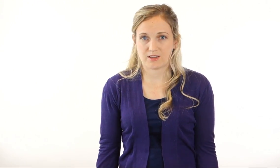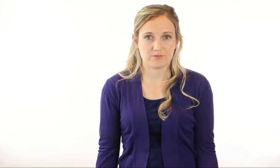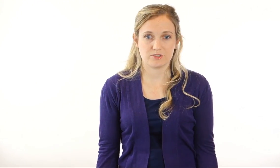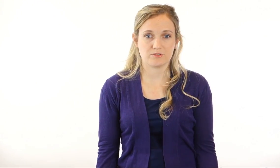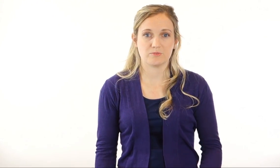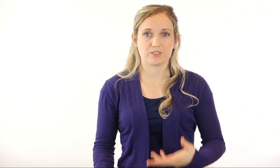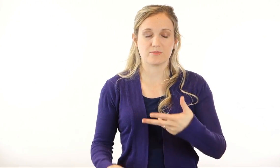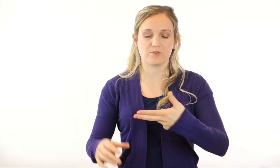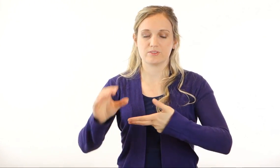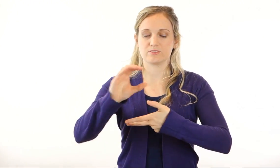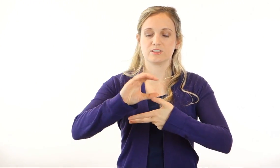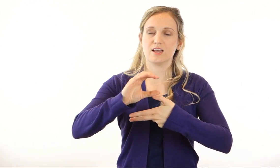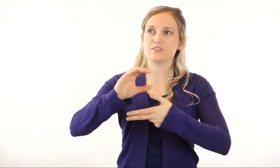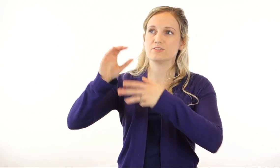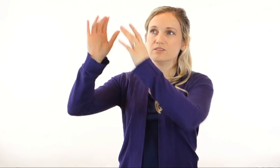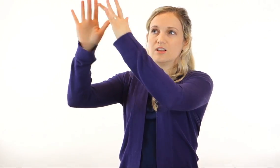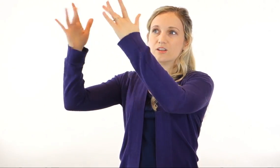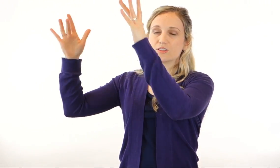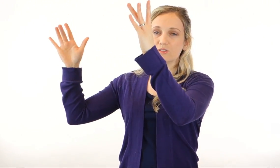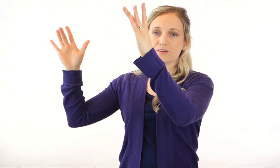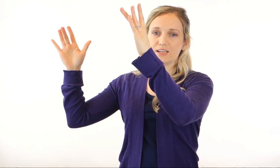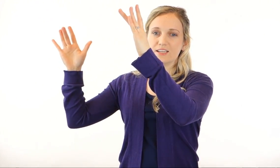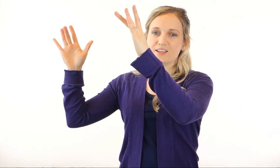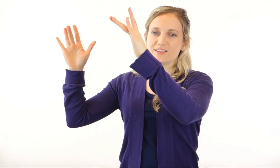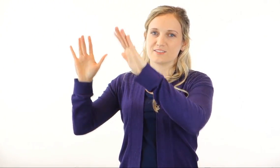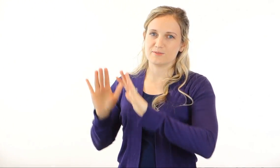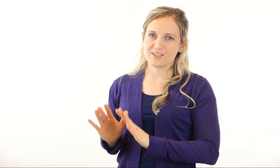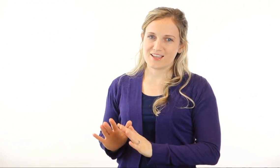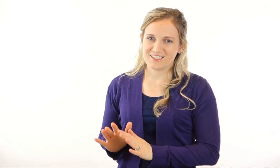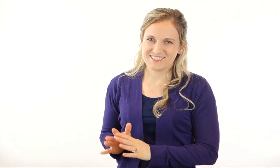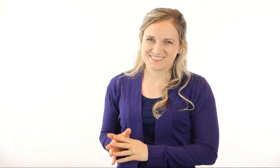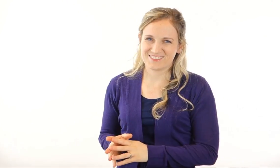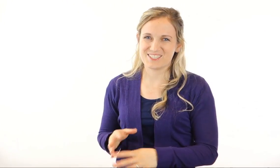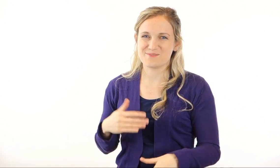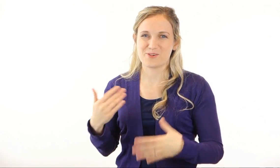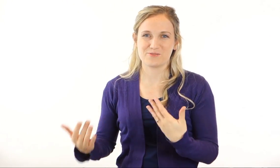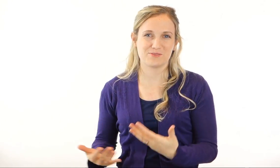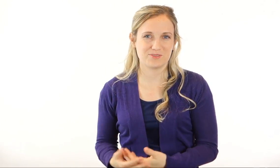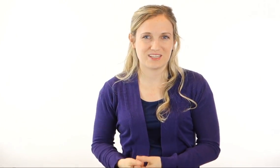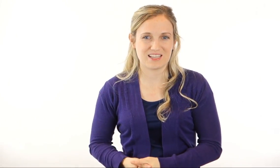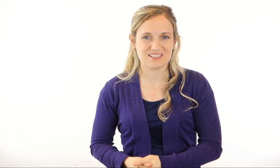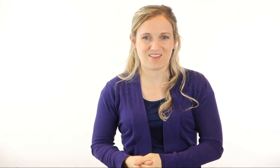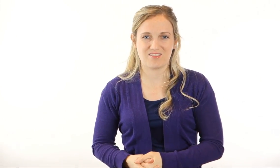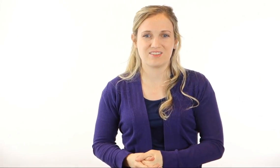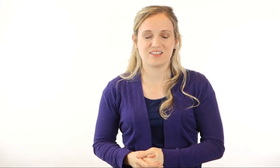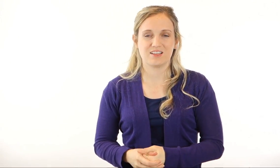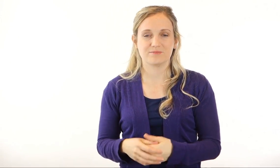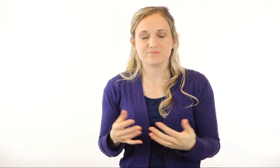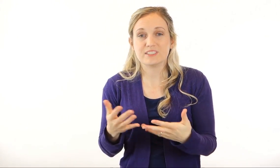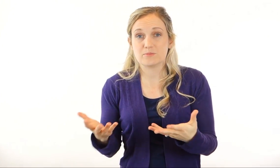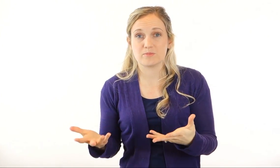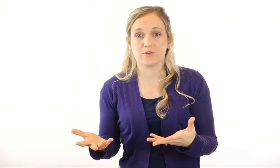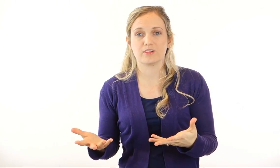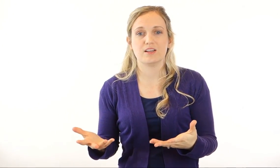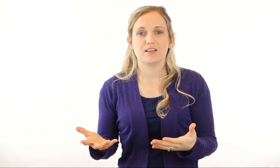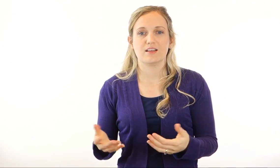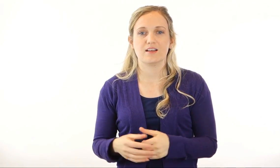if you want to do it more simple. So celestial glory, this is what I sign, which is more of a fluent ASL, a little bit more.